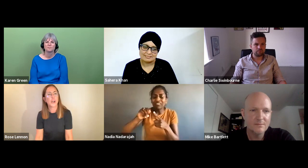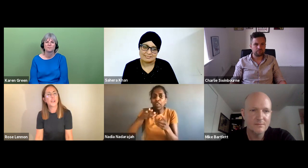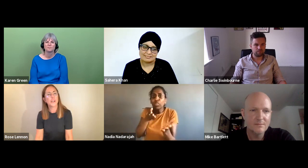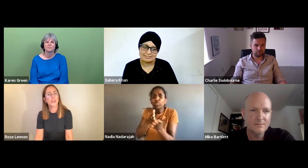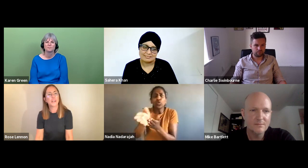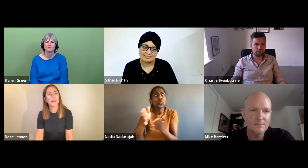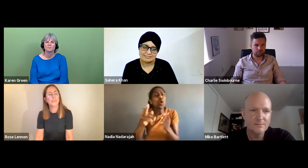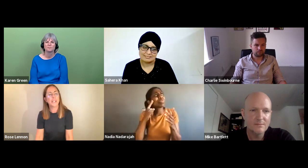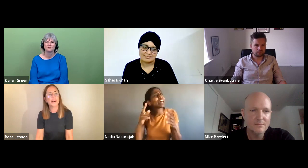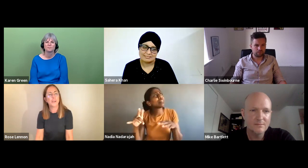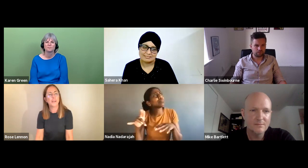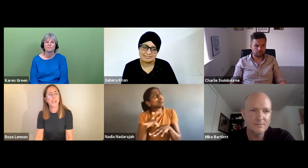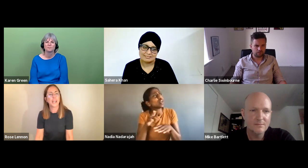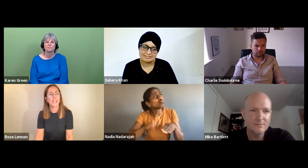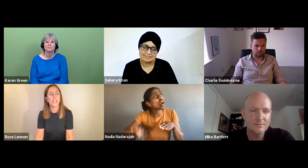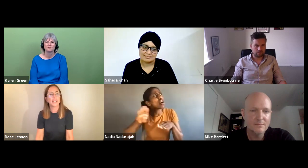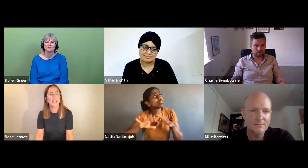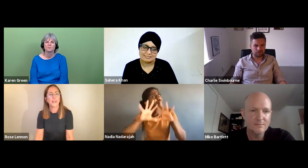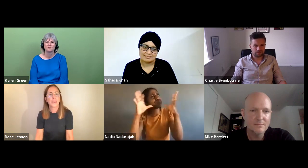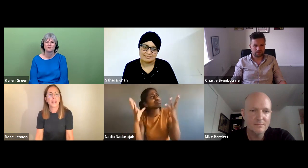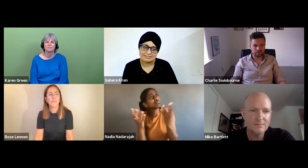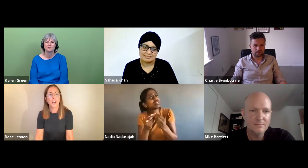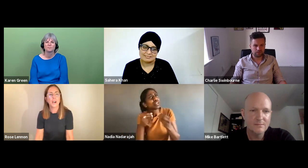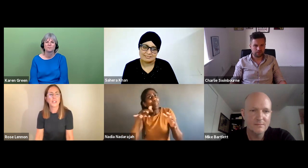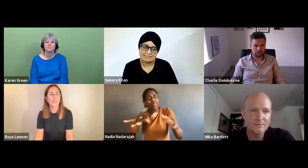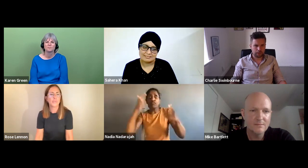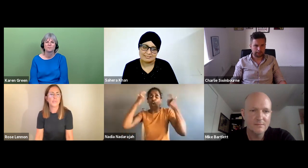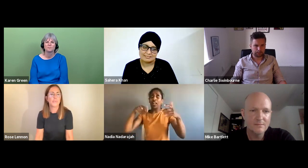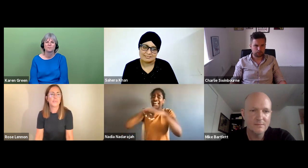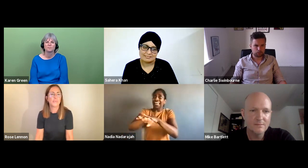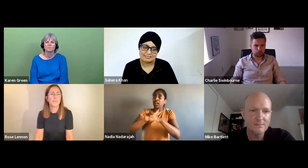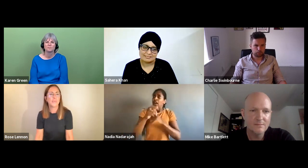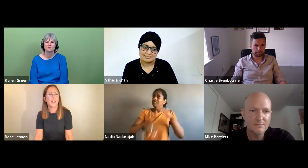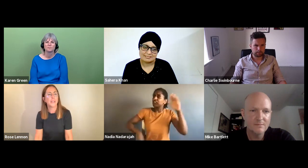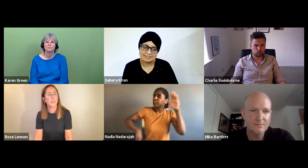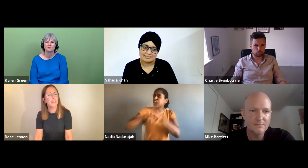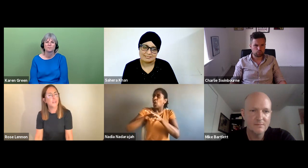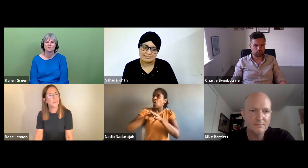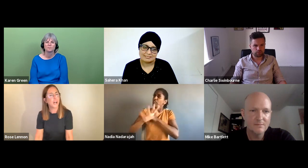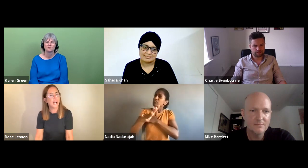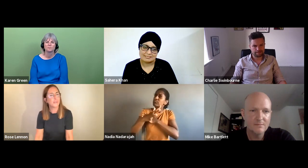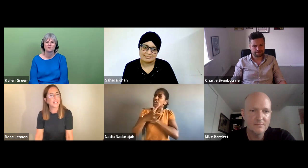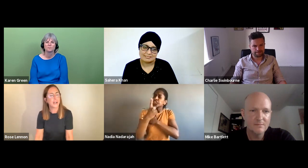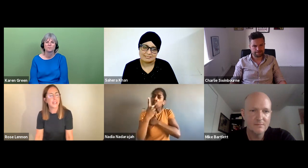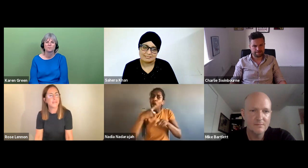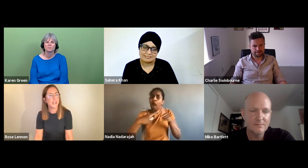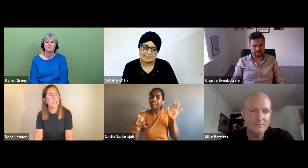so the Midnight Movie play, I think the rehearsal, I said in the Royal Court, how long was it? I think the